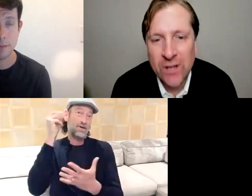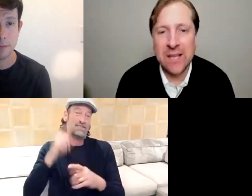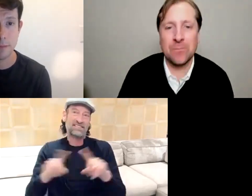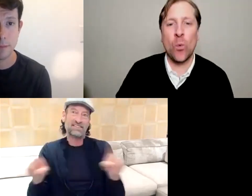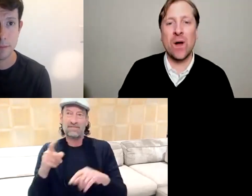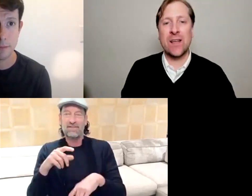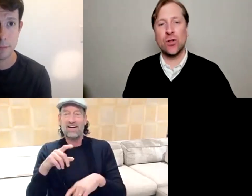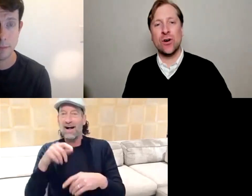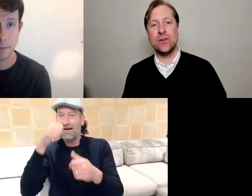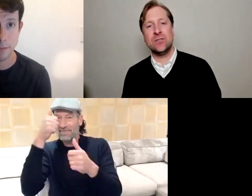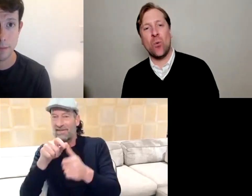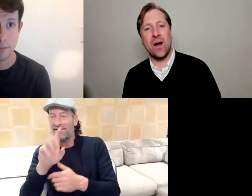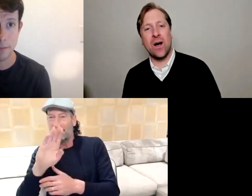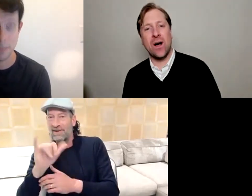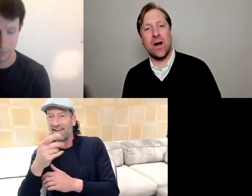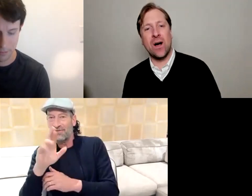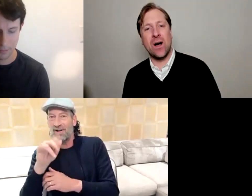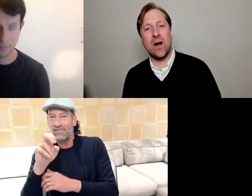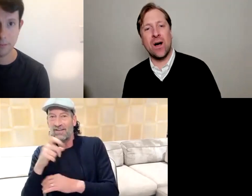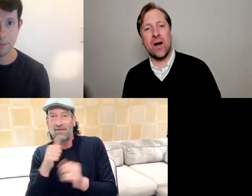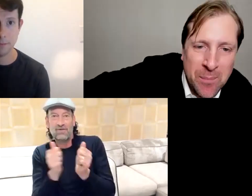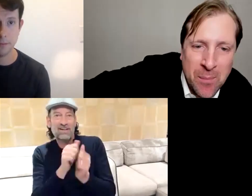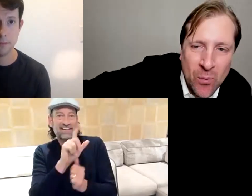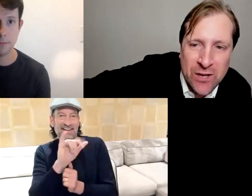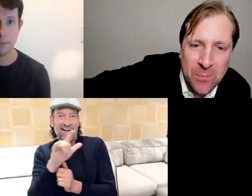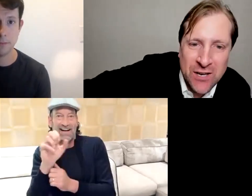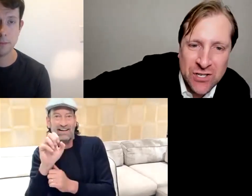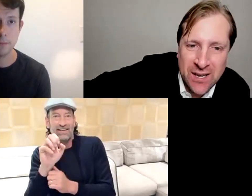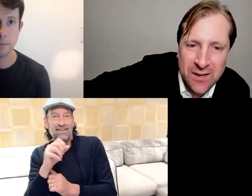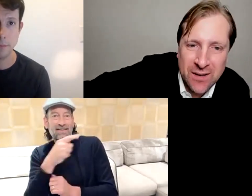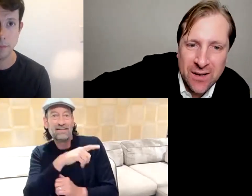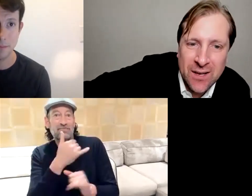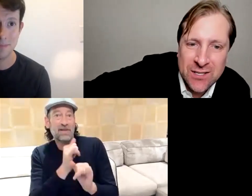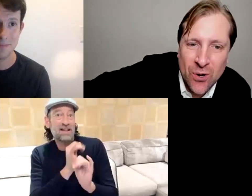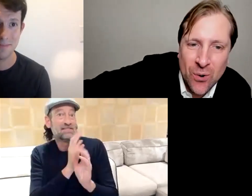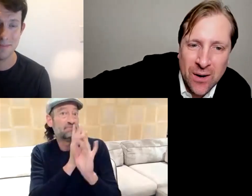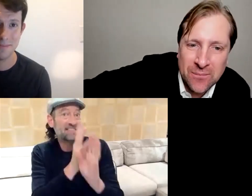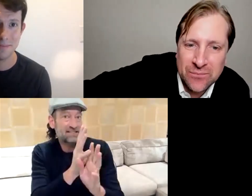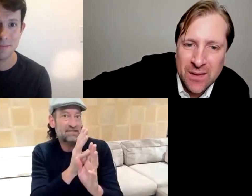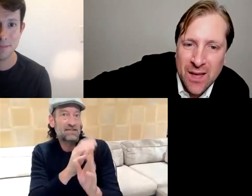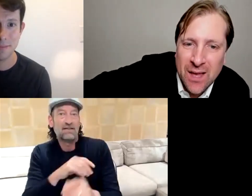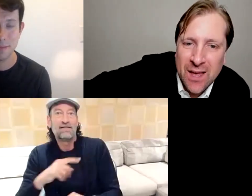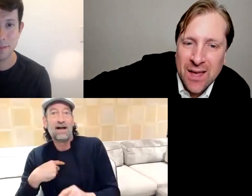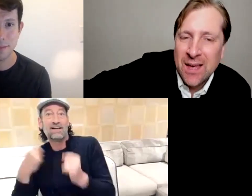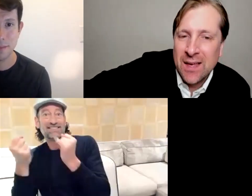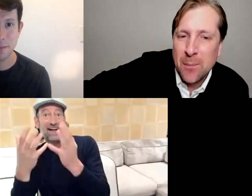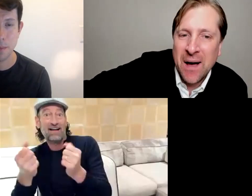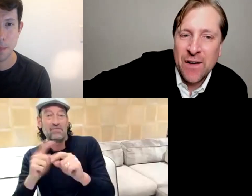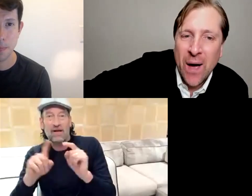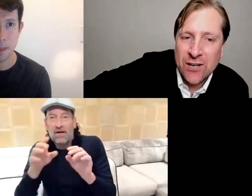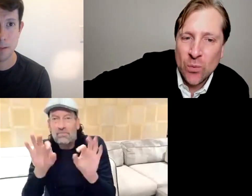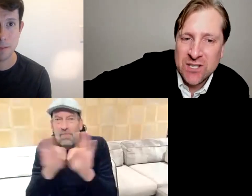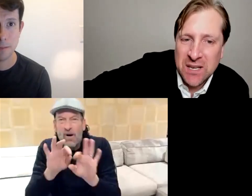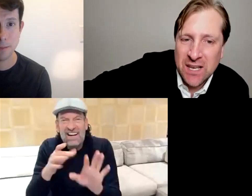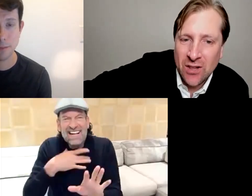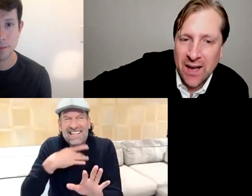Well, really, what I learned was, and I remember what you're mentioning. So my fellow